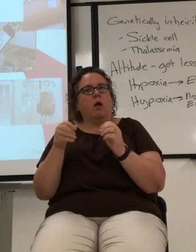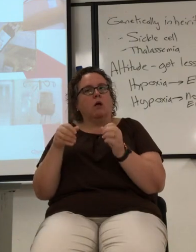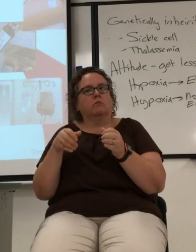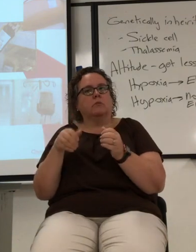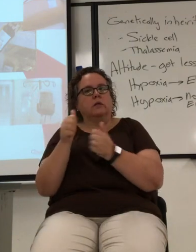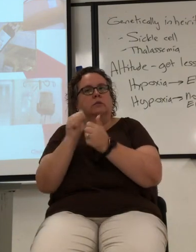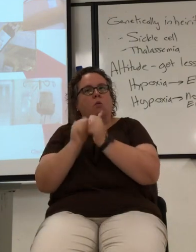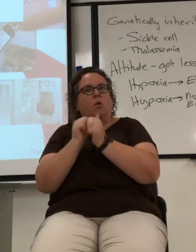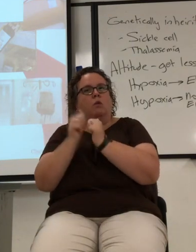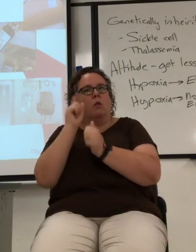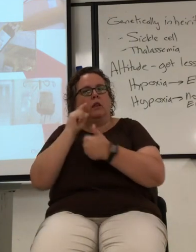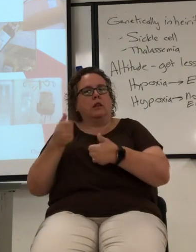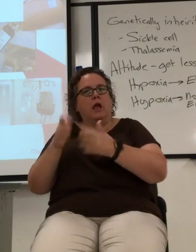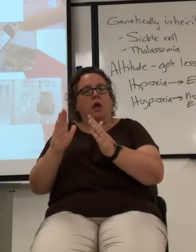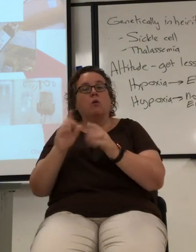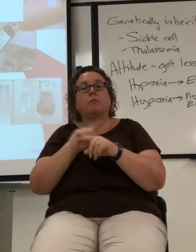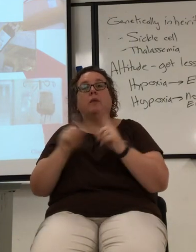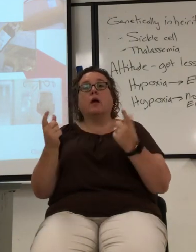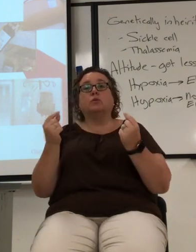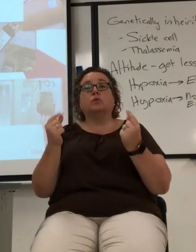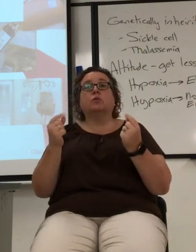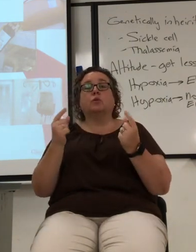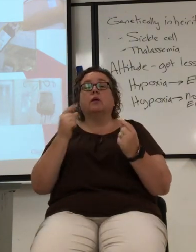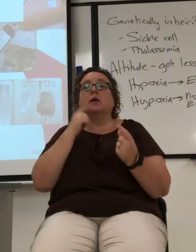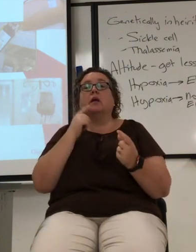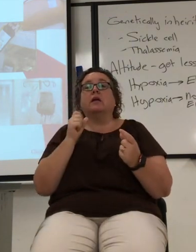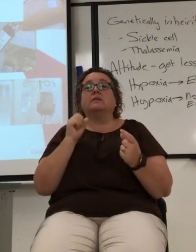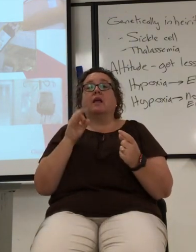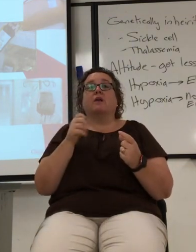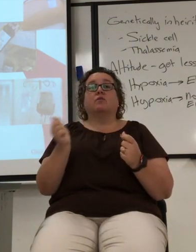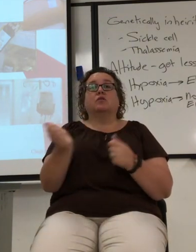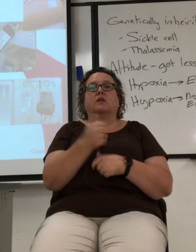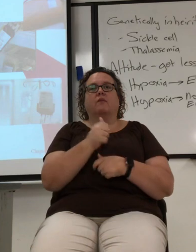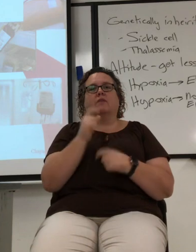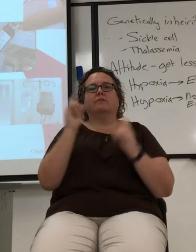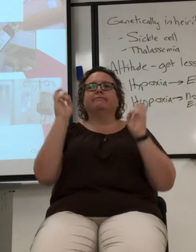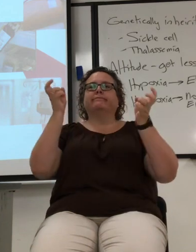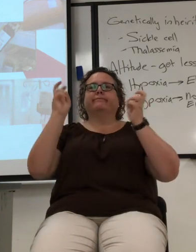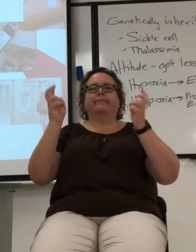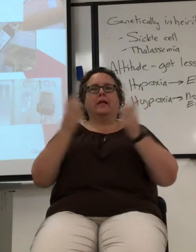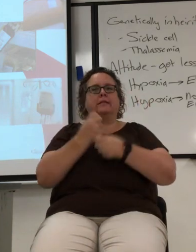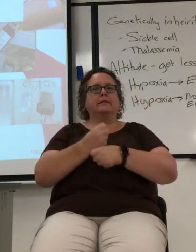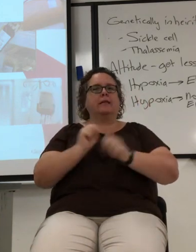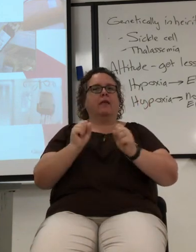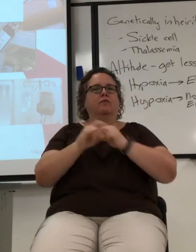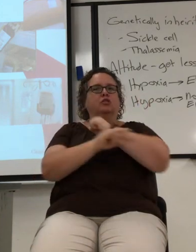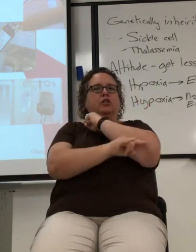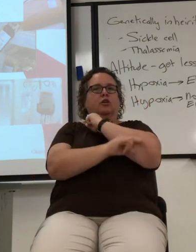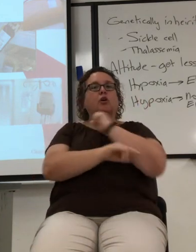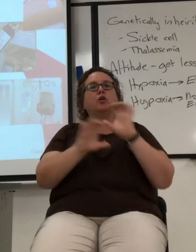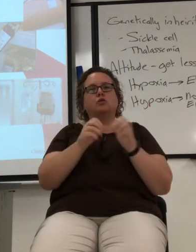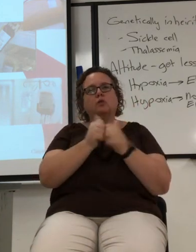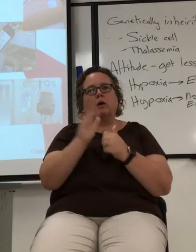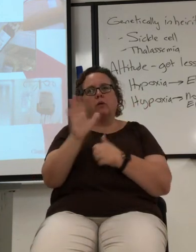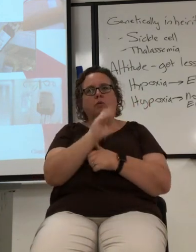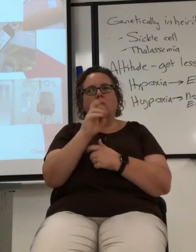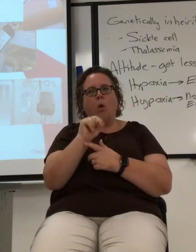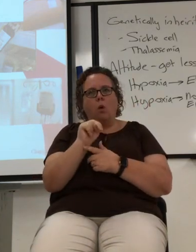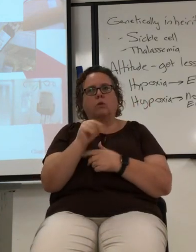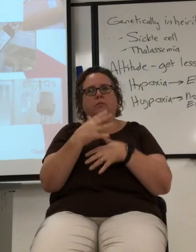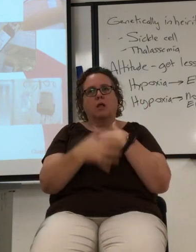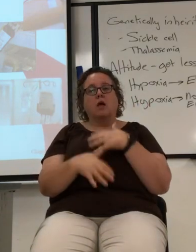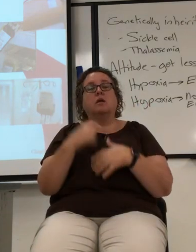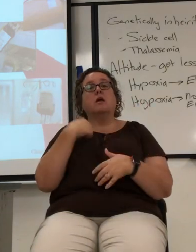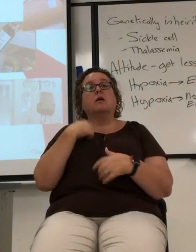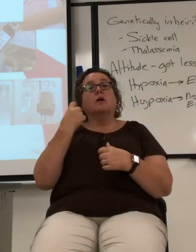Well, how you would do it, autologous, if you're a safe cheater, do it with your own blood. I've heard of a case